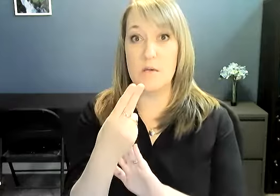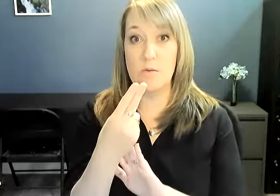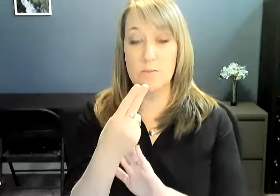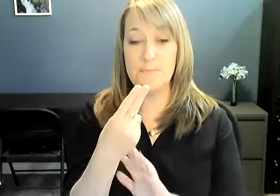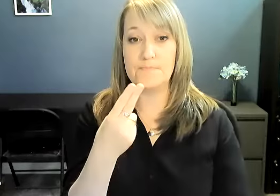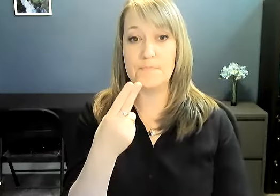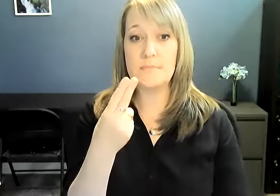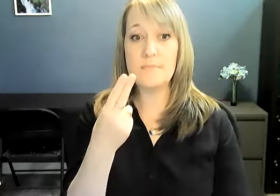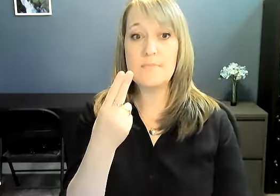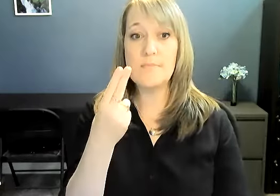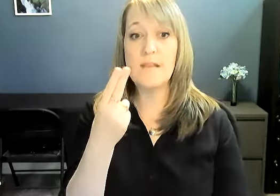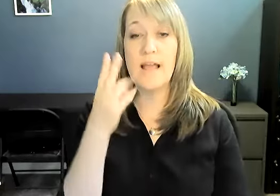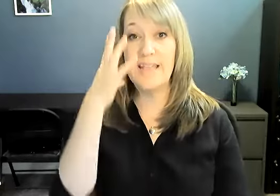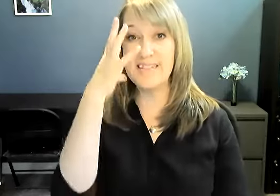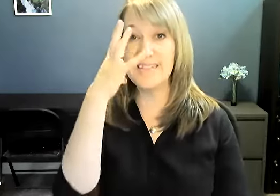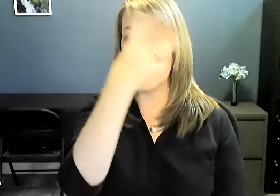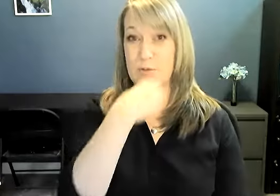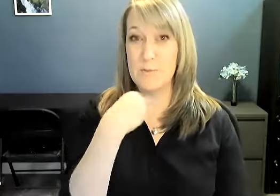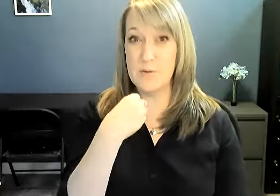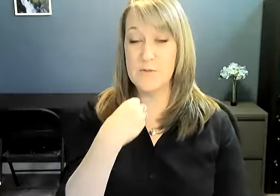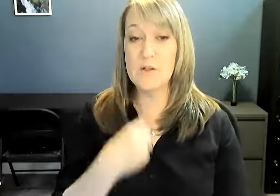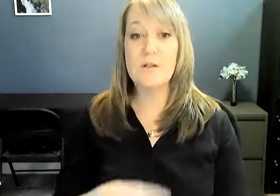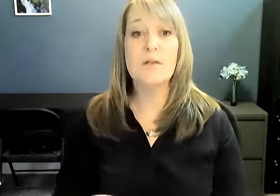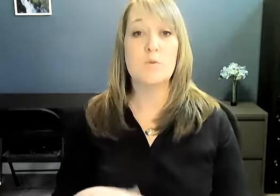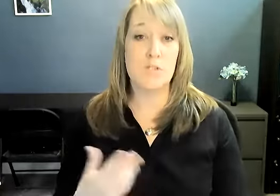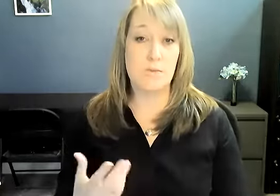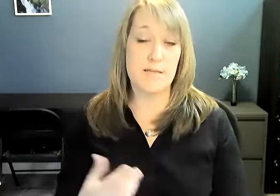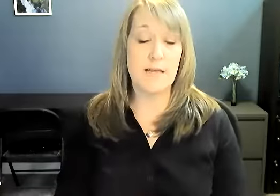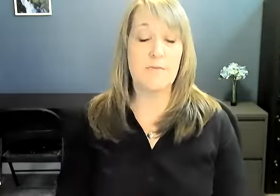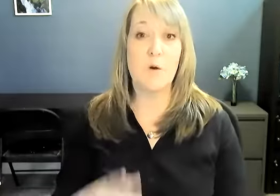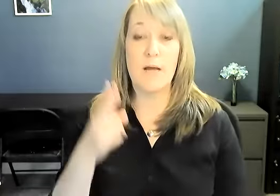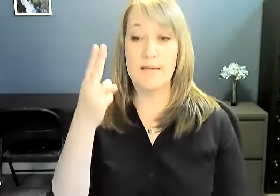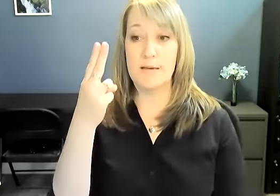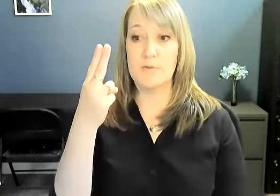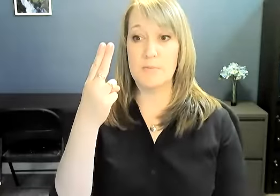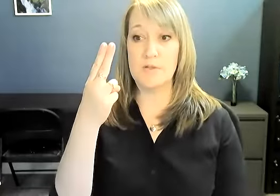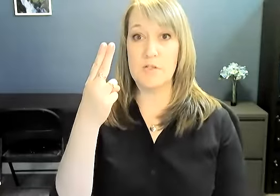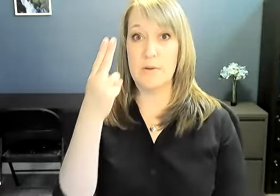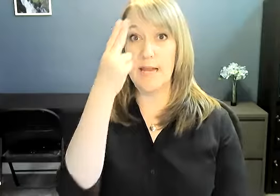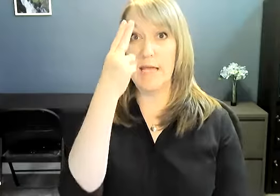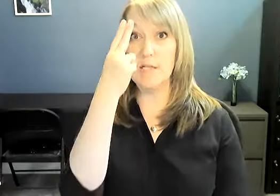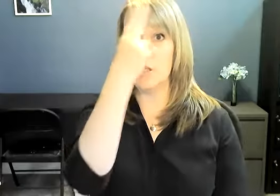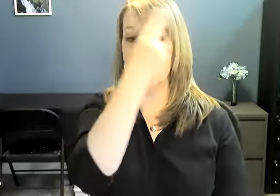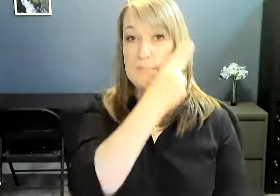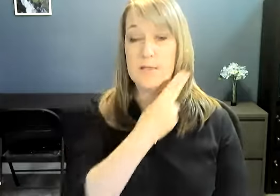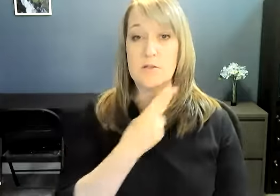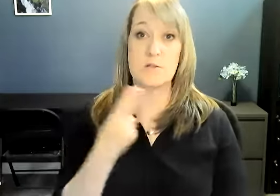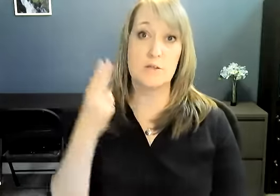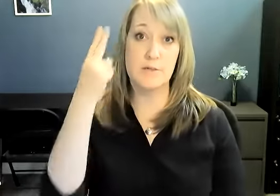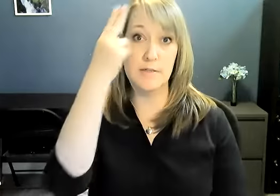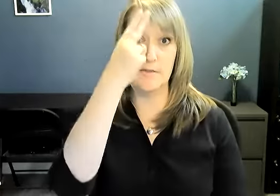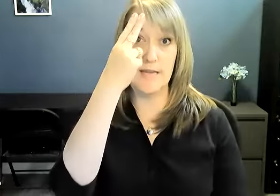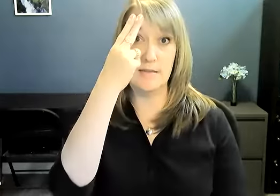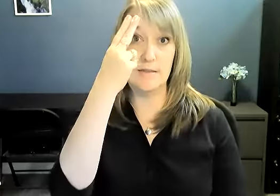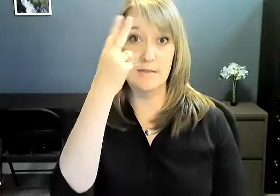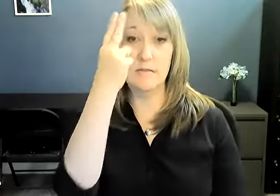you. And this is the sign for beautiful, which is where the sign for Hawaii comes from. So you start with an H and you just make a circle around your face.